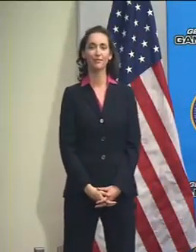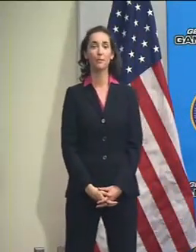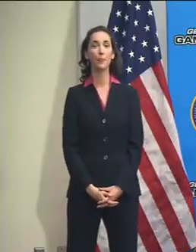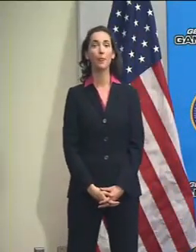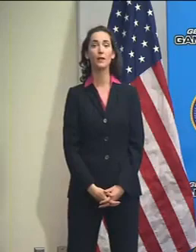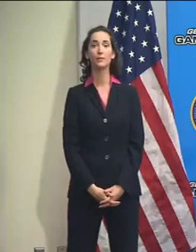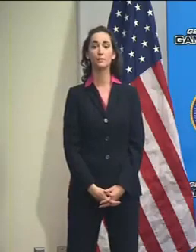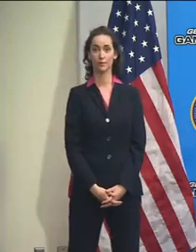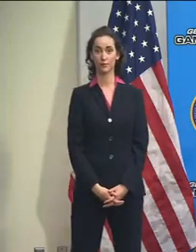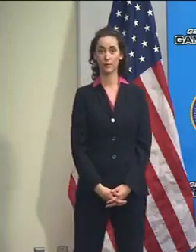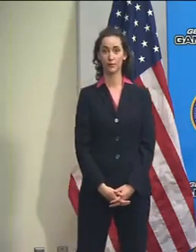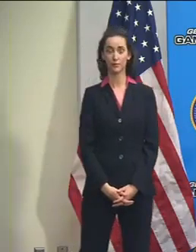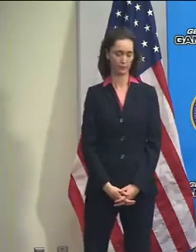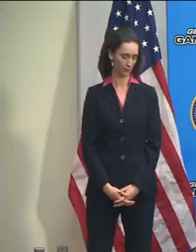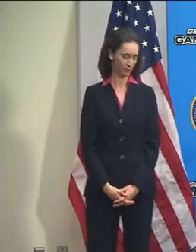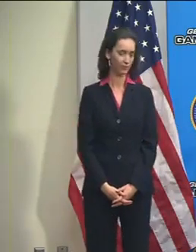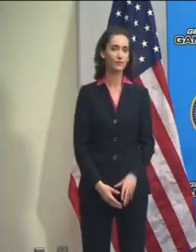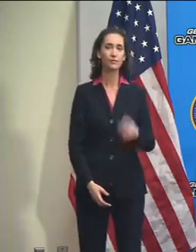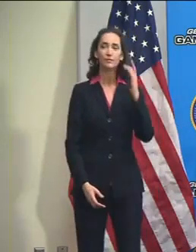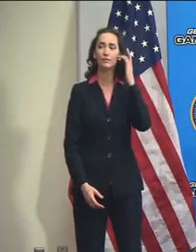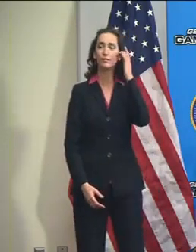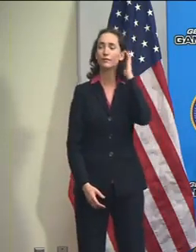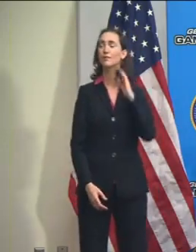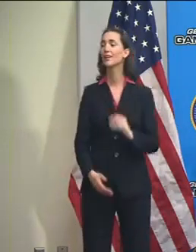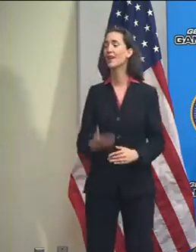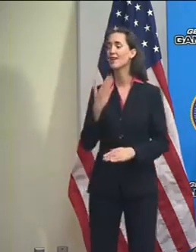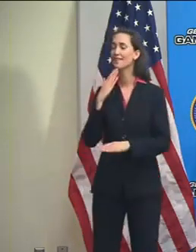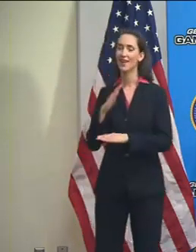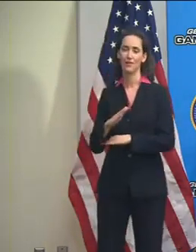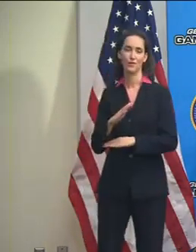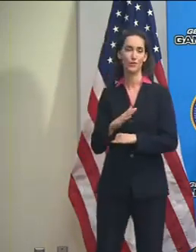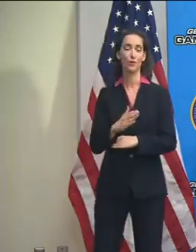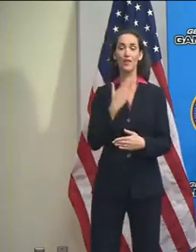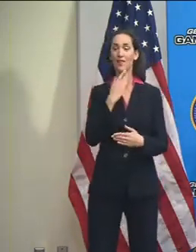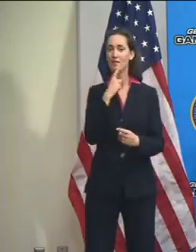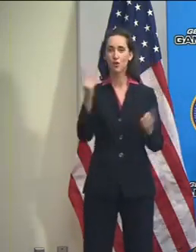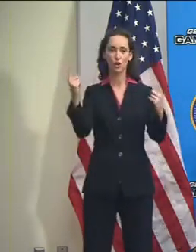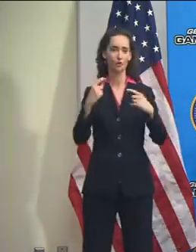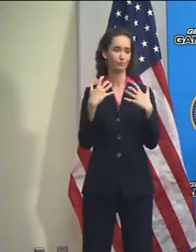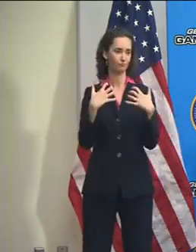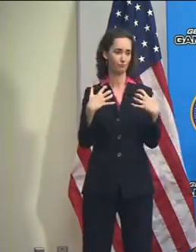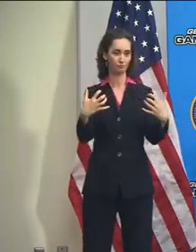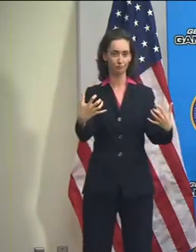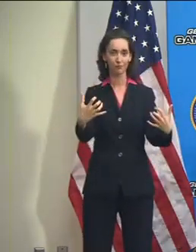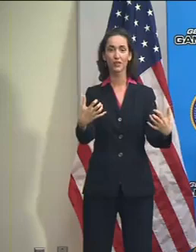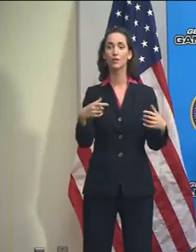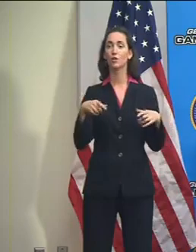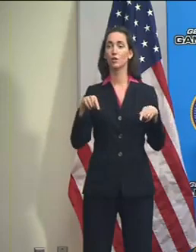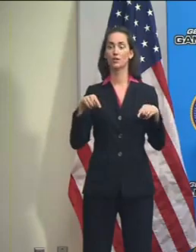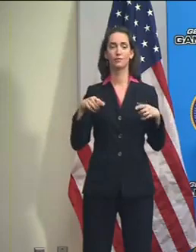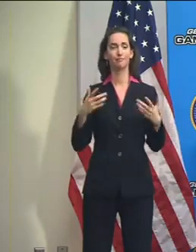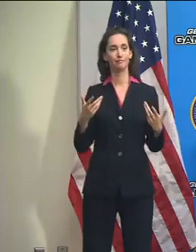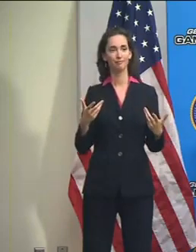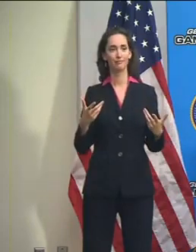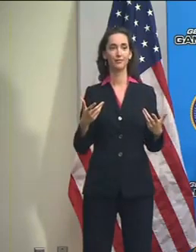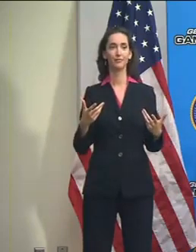Good afternoon, and thank you for being here, and thank you for your continued coverage of the